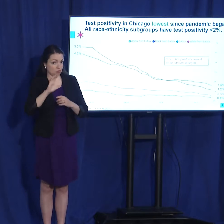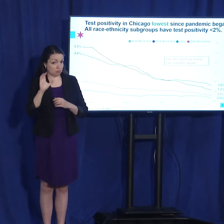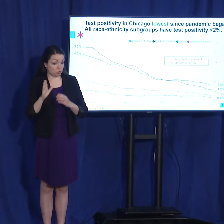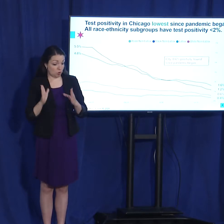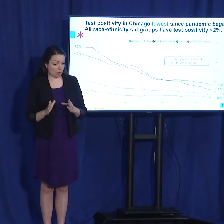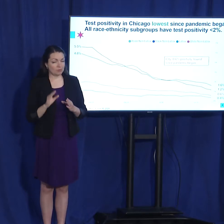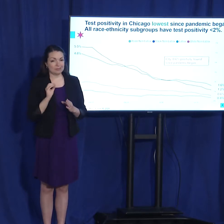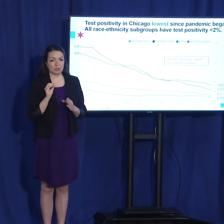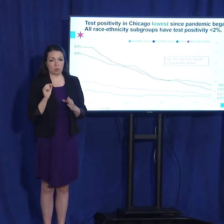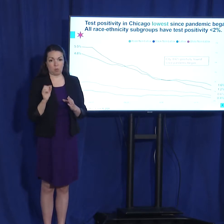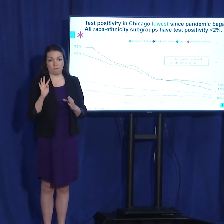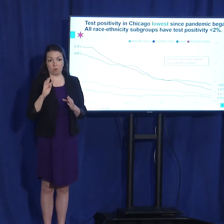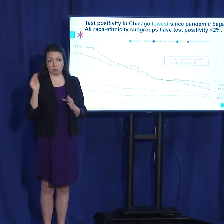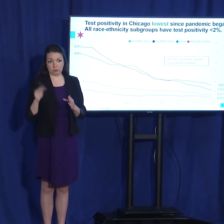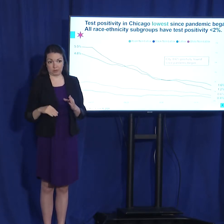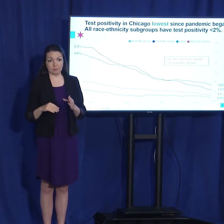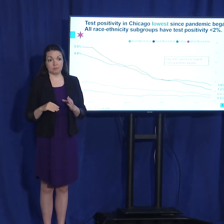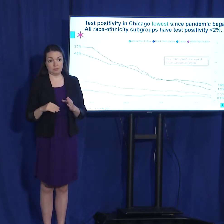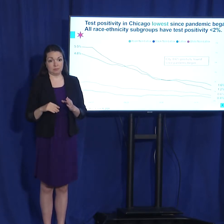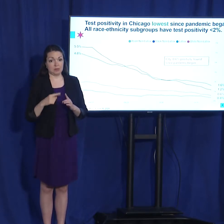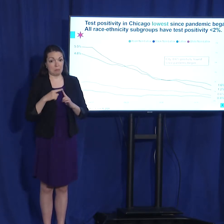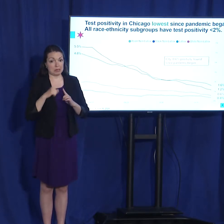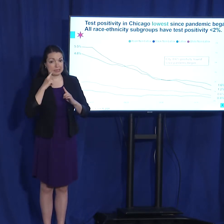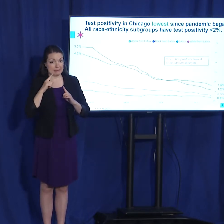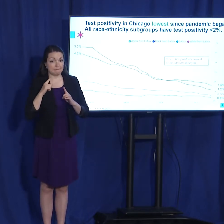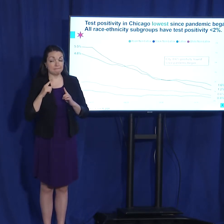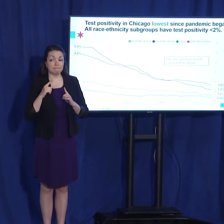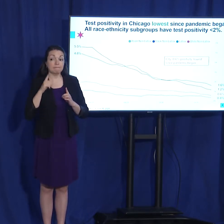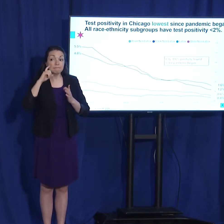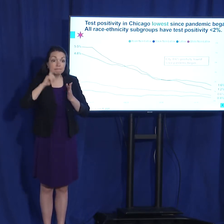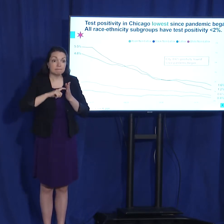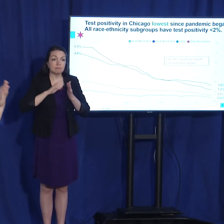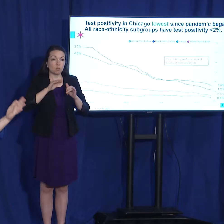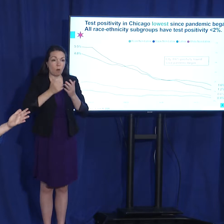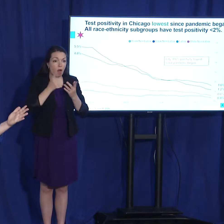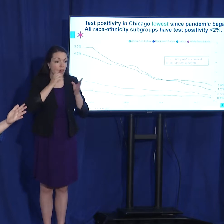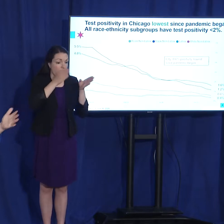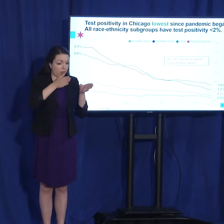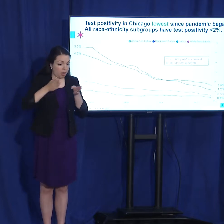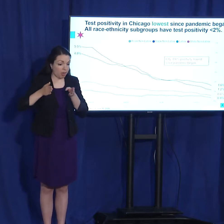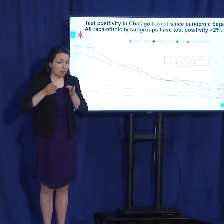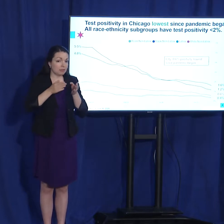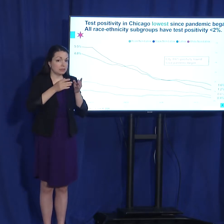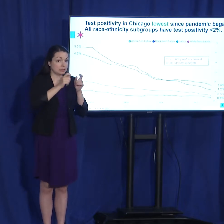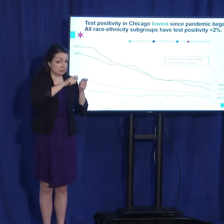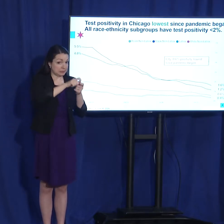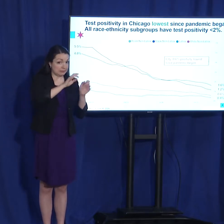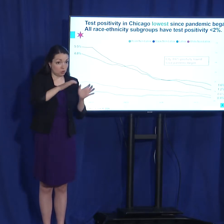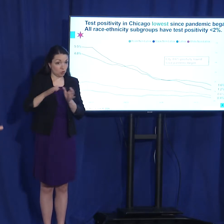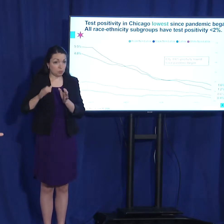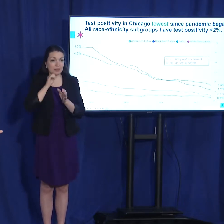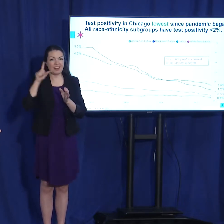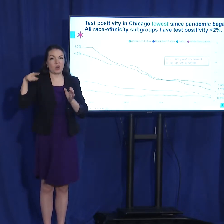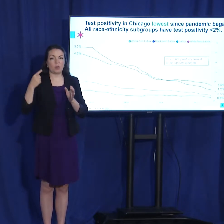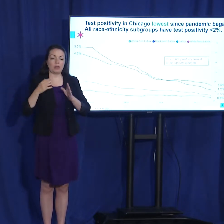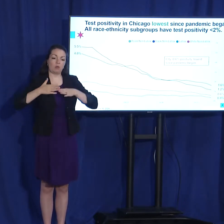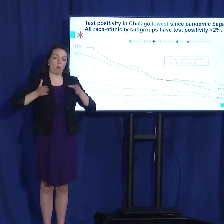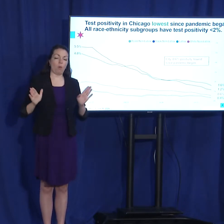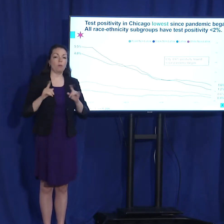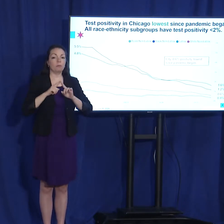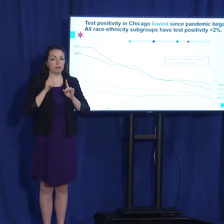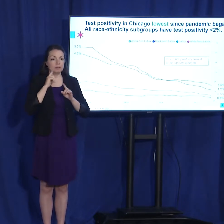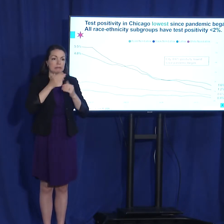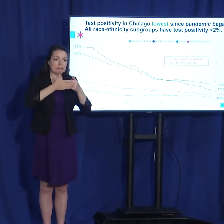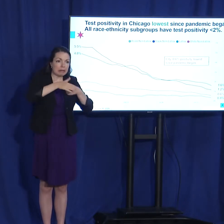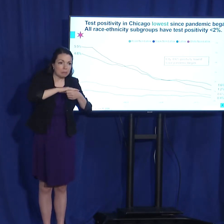it's 0.4%. So in all of these, we're not just watching the city as a whole. We're looking at neighborhoods, we're looking by race,